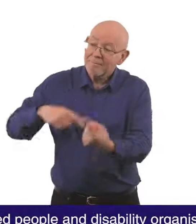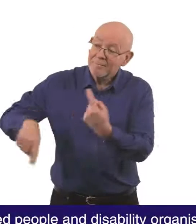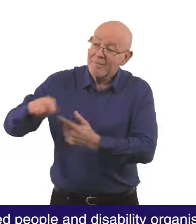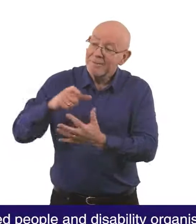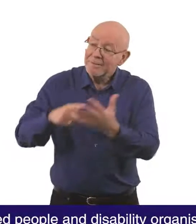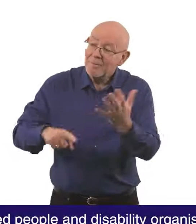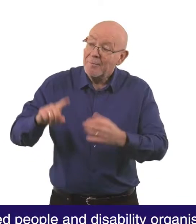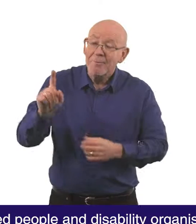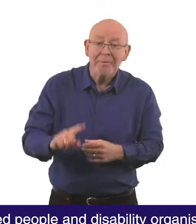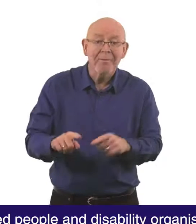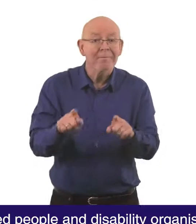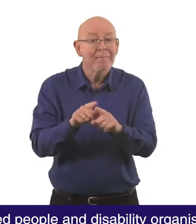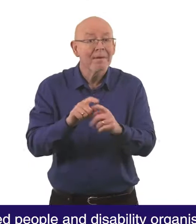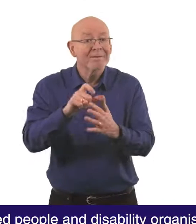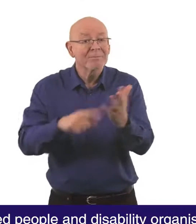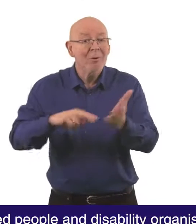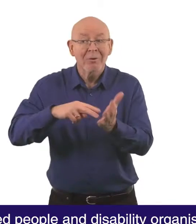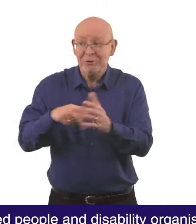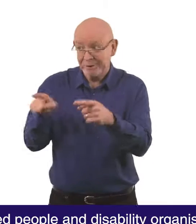Disabled people and disability organizations.